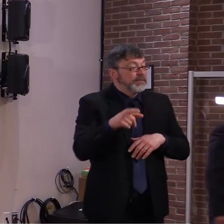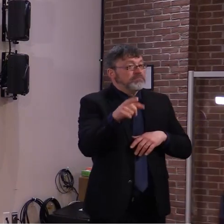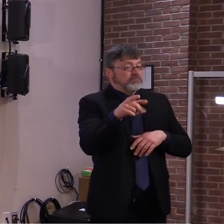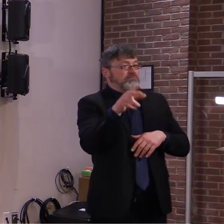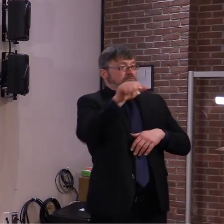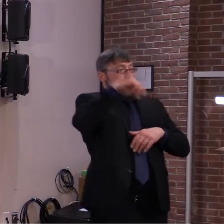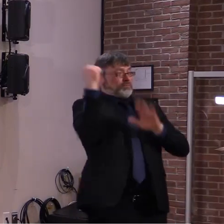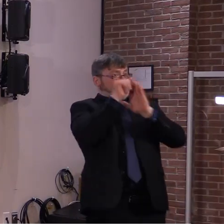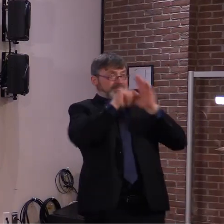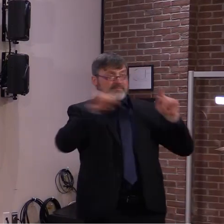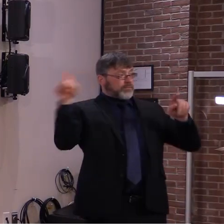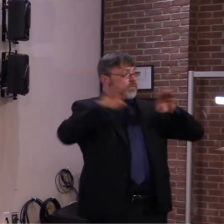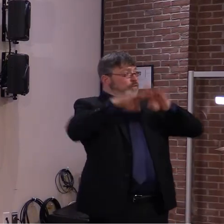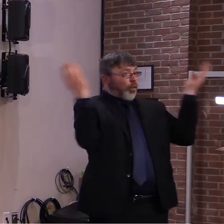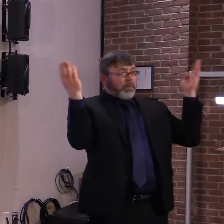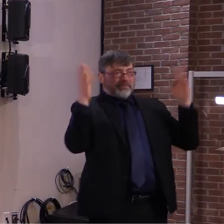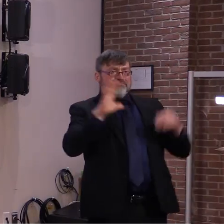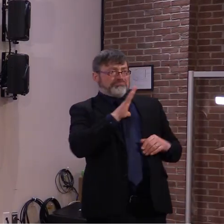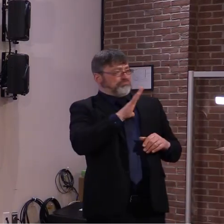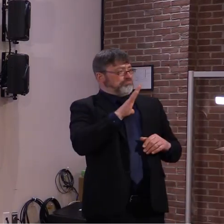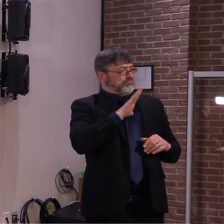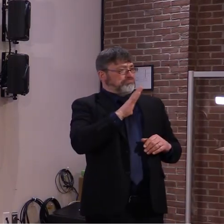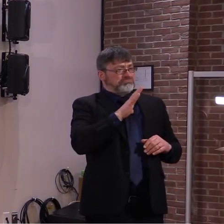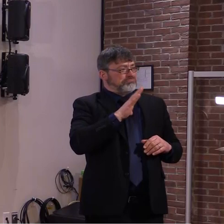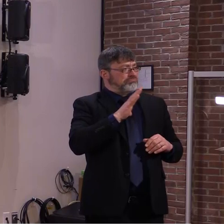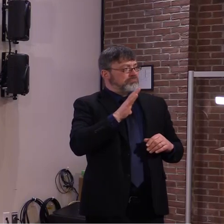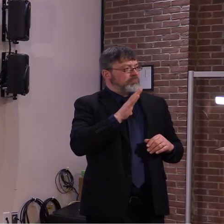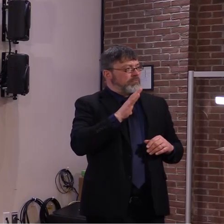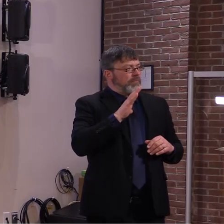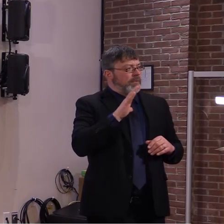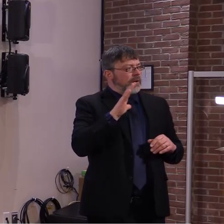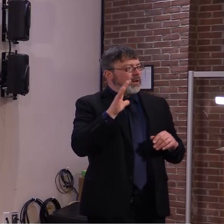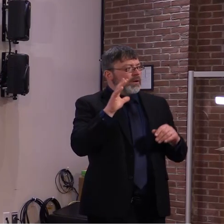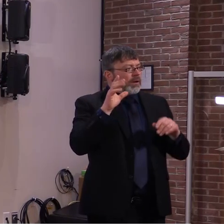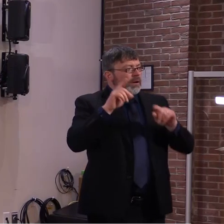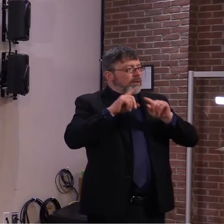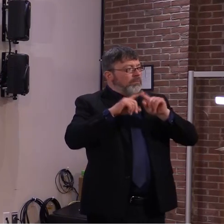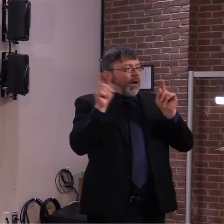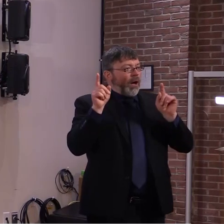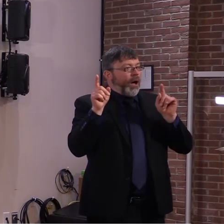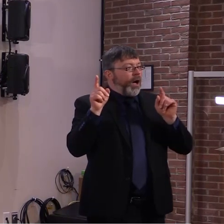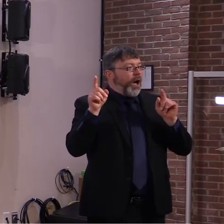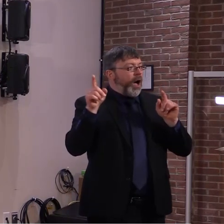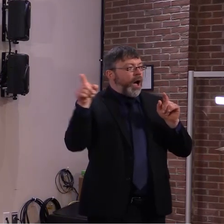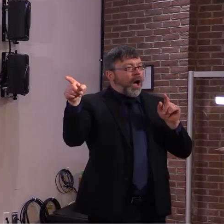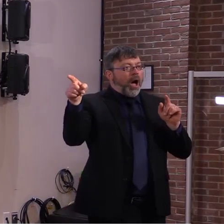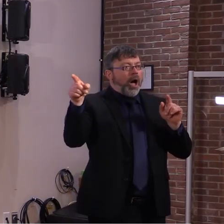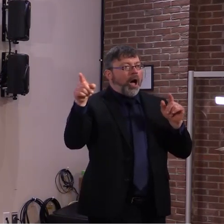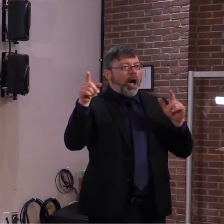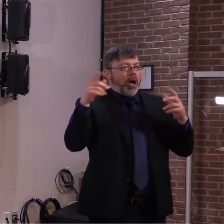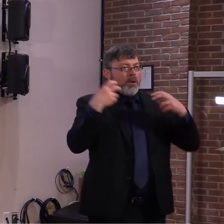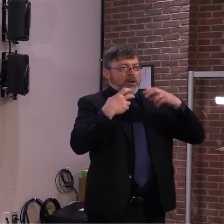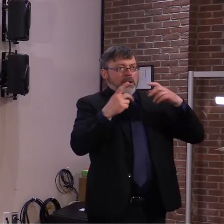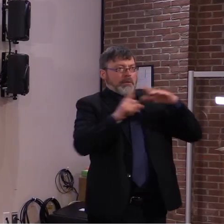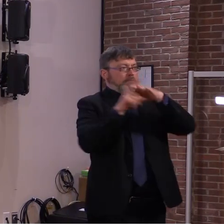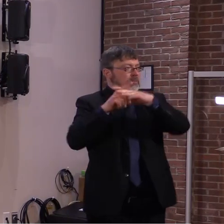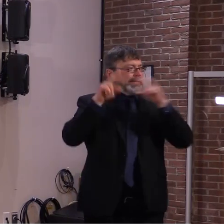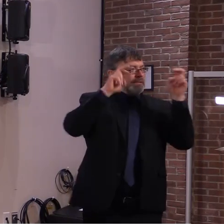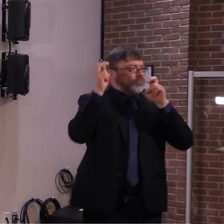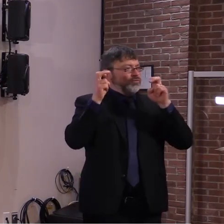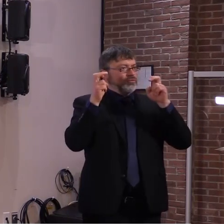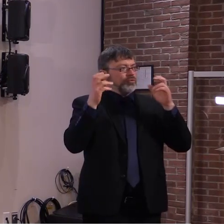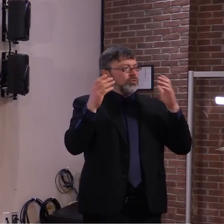same, just like us, but their demand has diminished. So they wanted to open up to make sure that they were